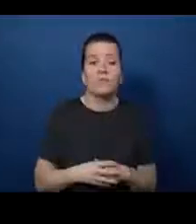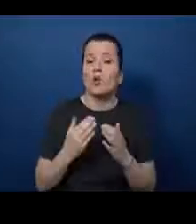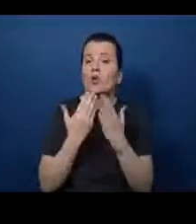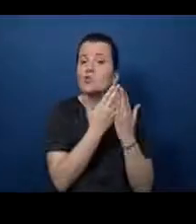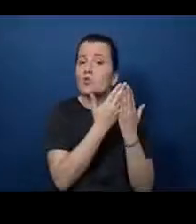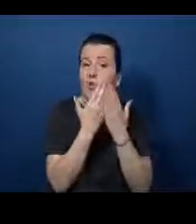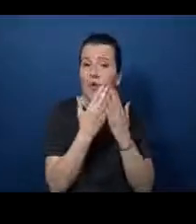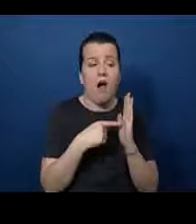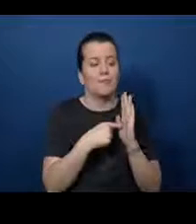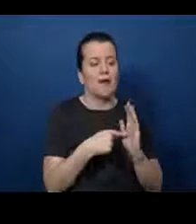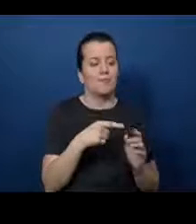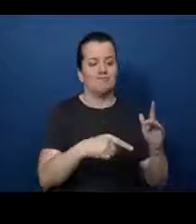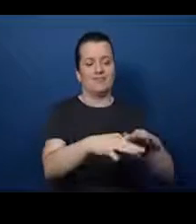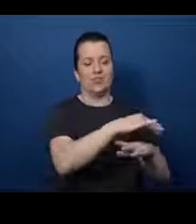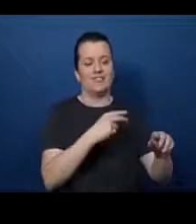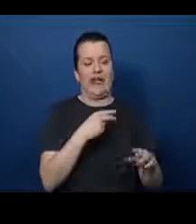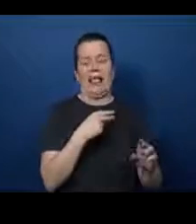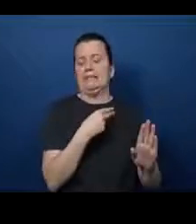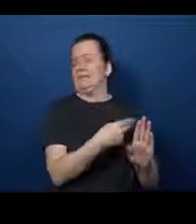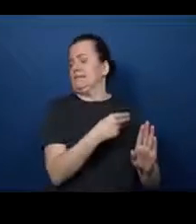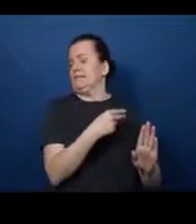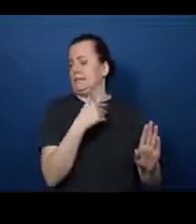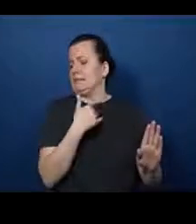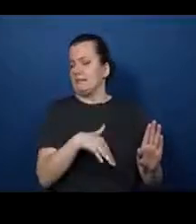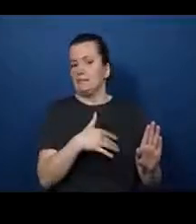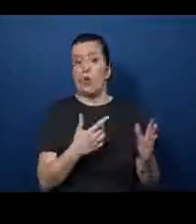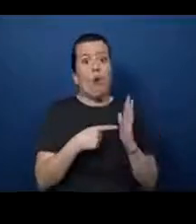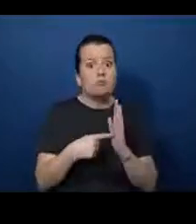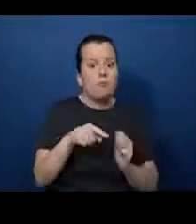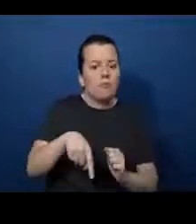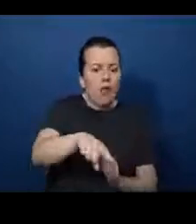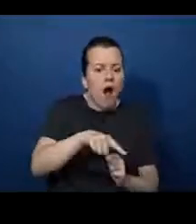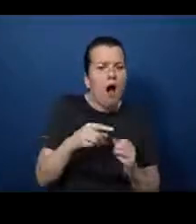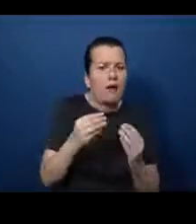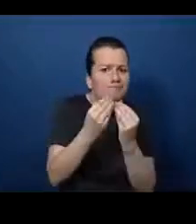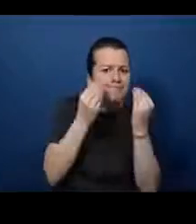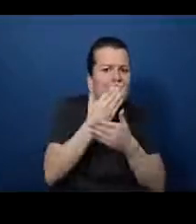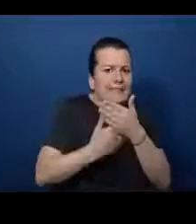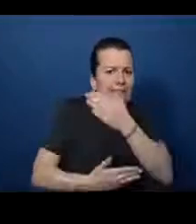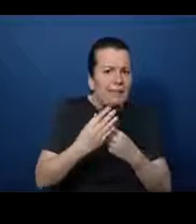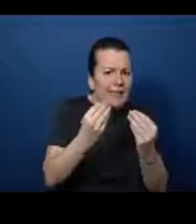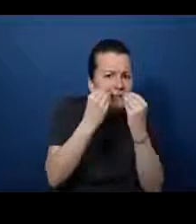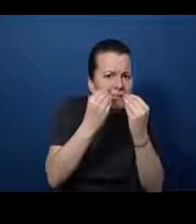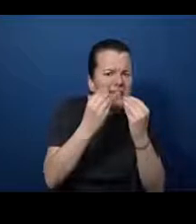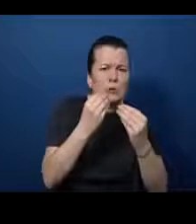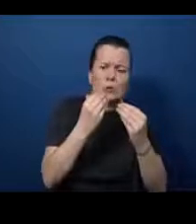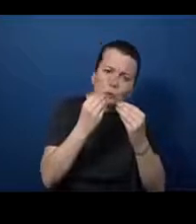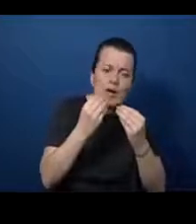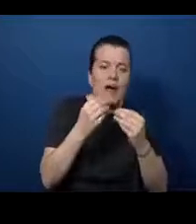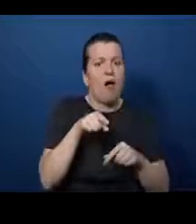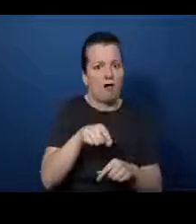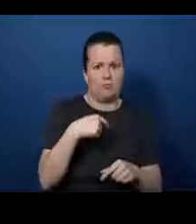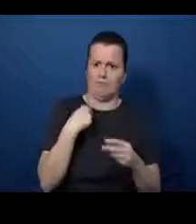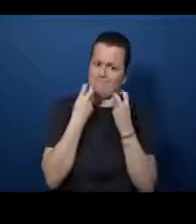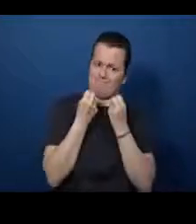stigma and negative attitudes toward learners with disabilities can make children and young people with all types